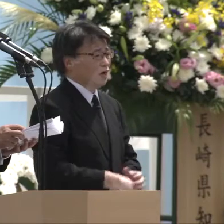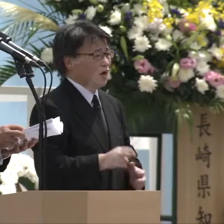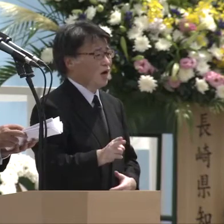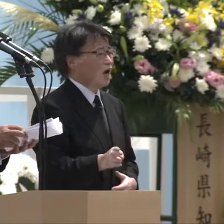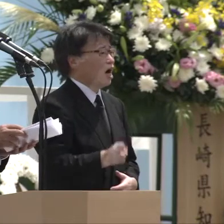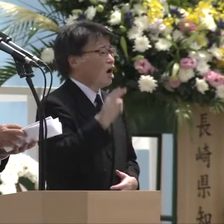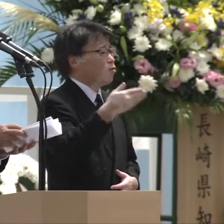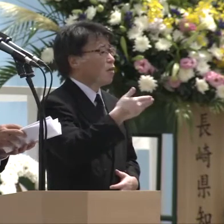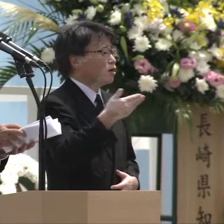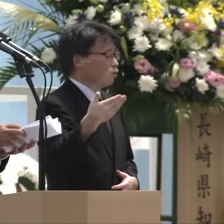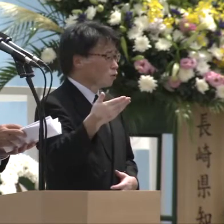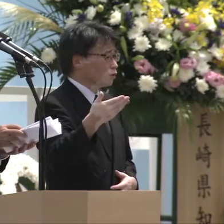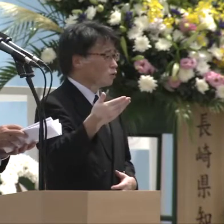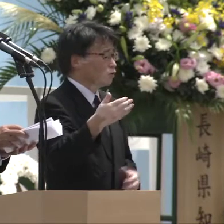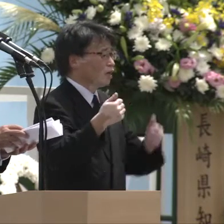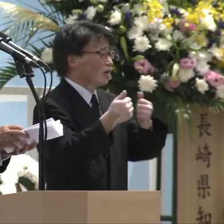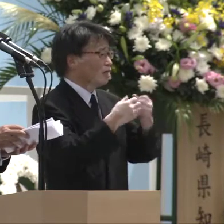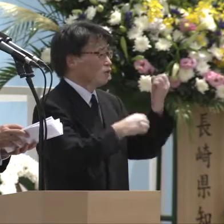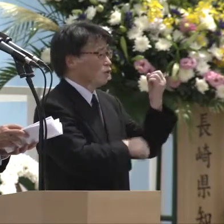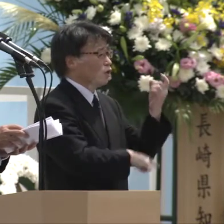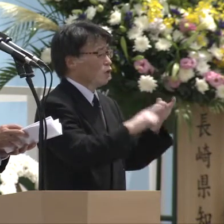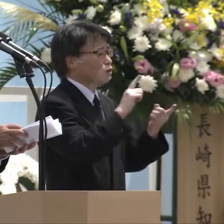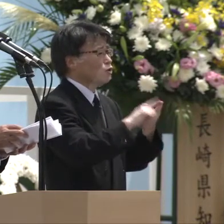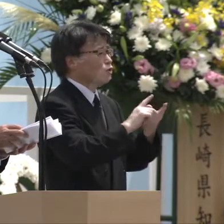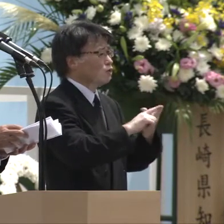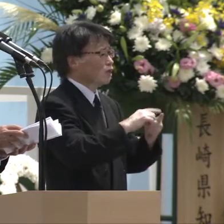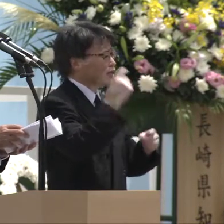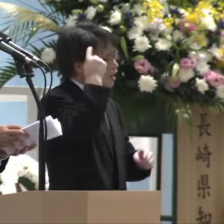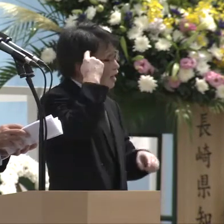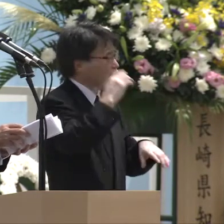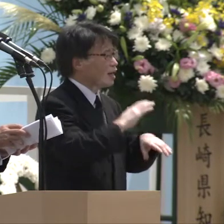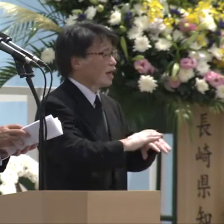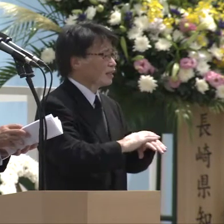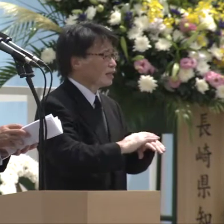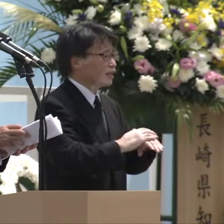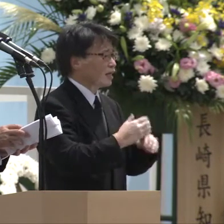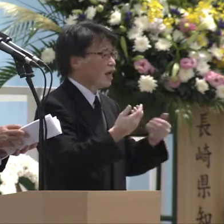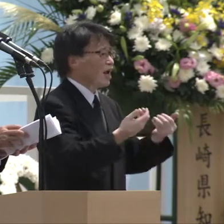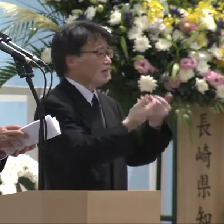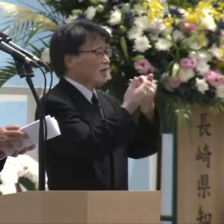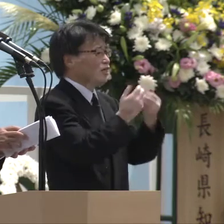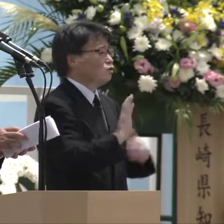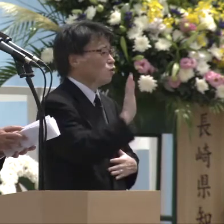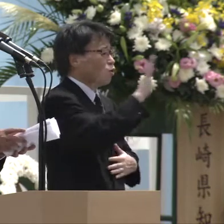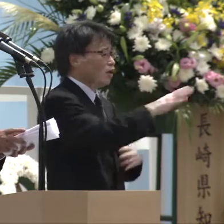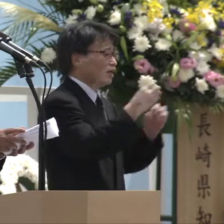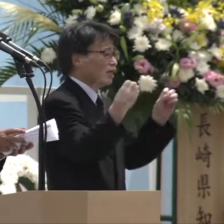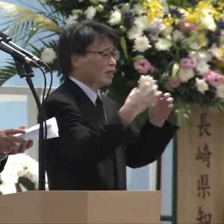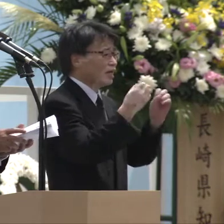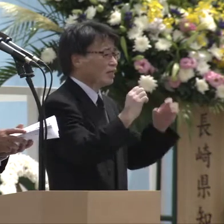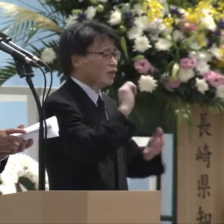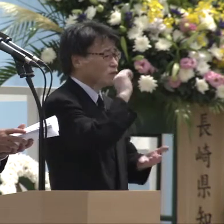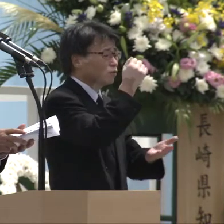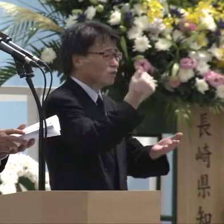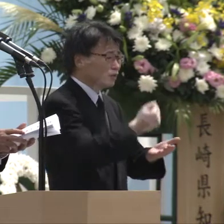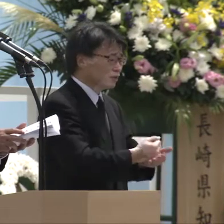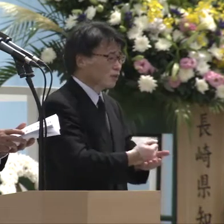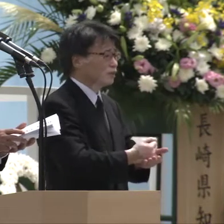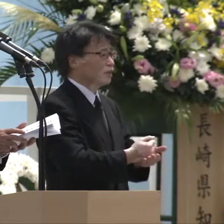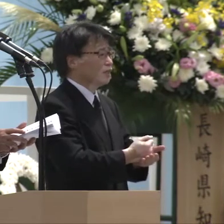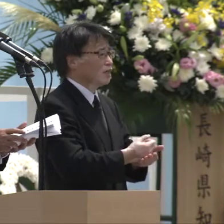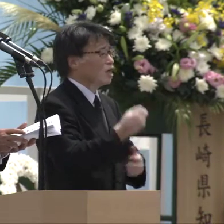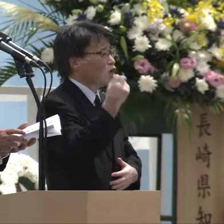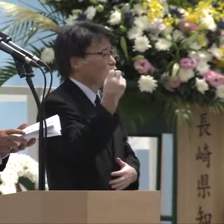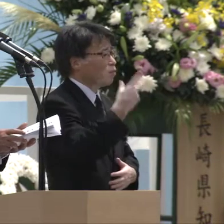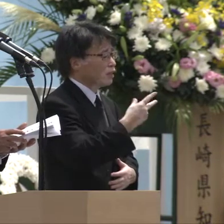To embody dialogue across divides, which runs through the Pugwash meeting as its spirit, and further to realize the